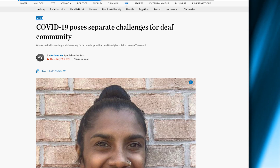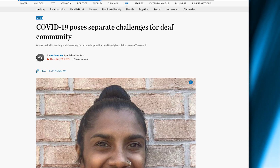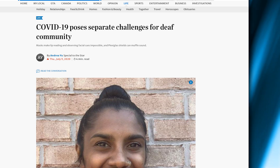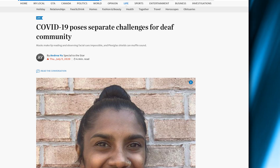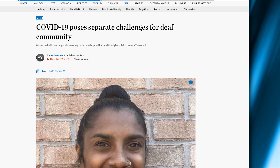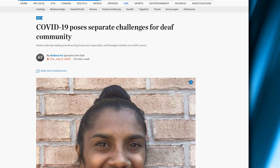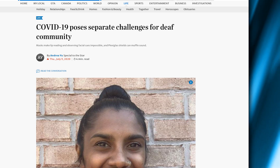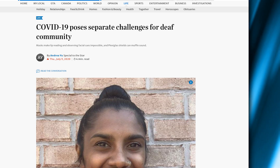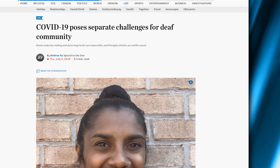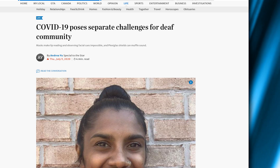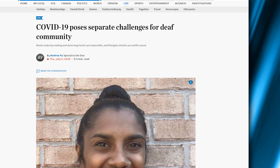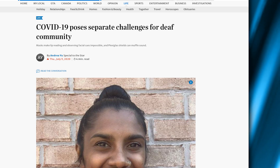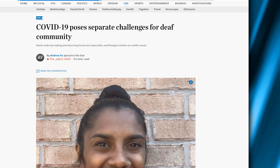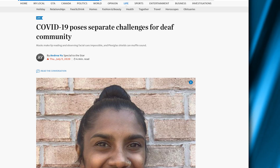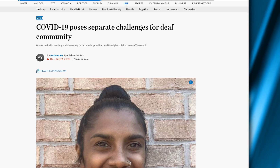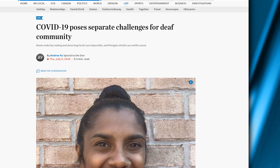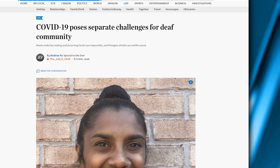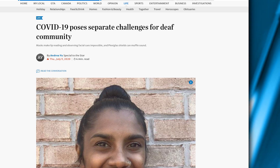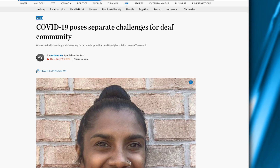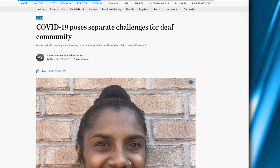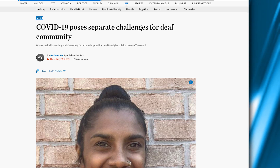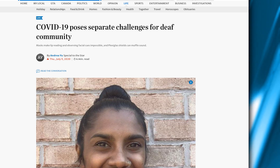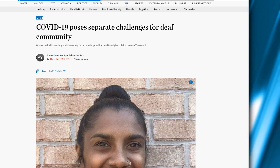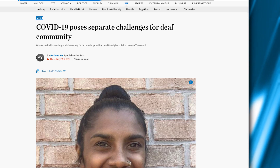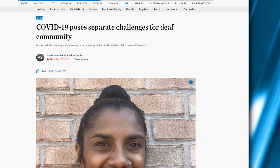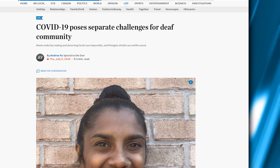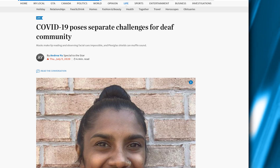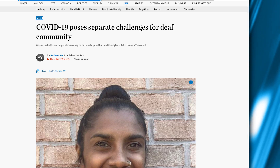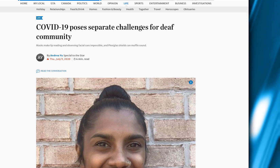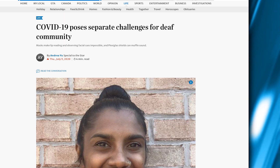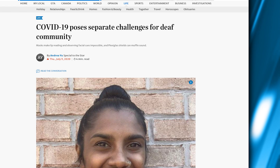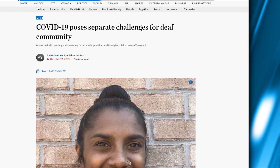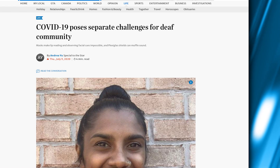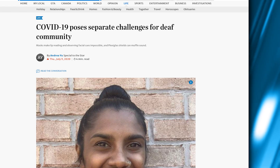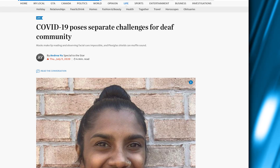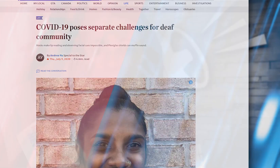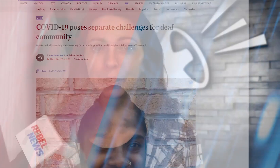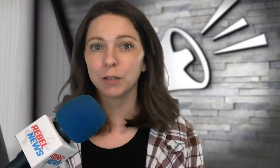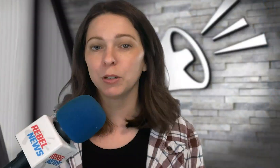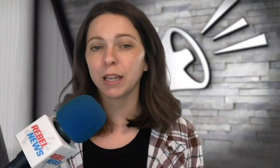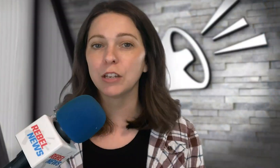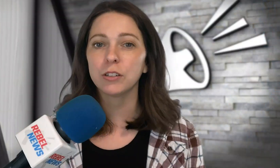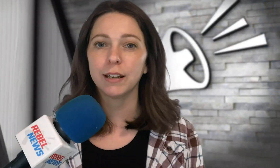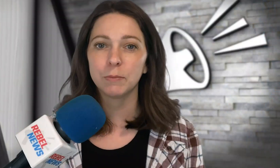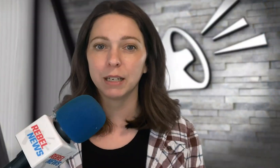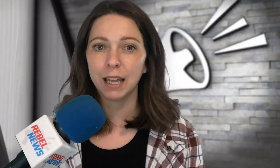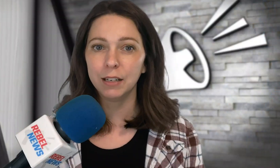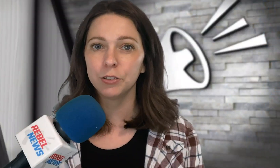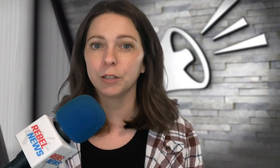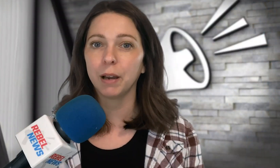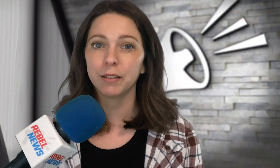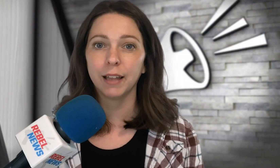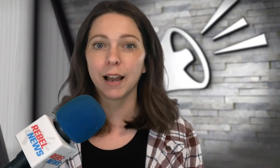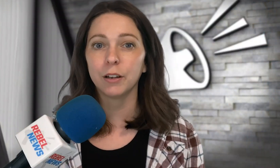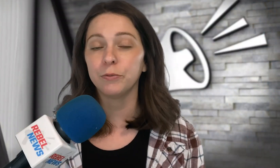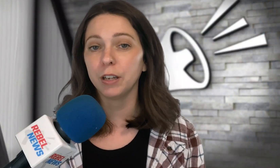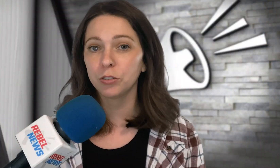throughout the spring of 2020. The deaf and hard of hearing, well, their public communication has been hindered by the lack of facial